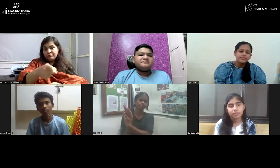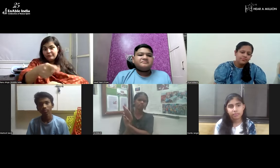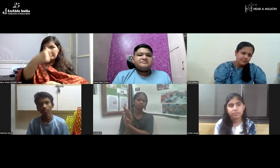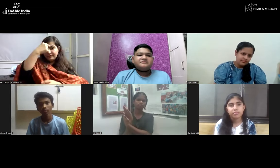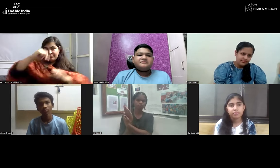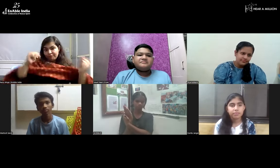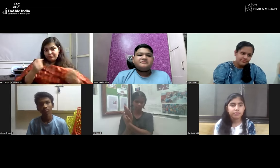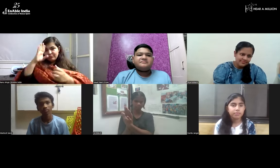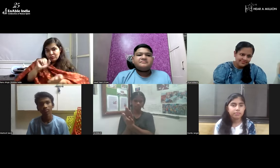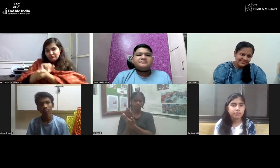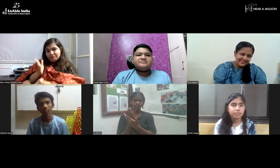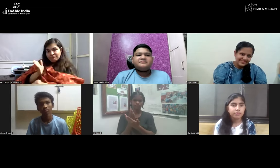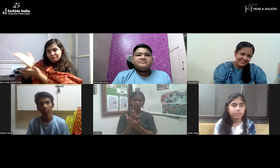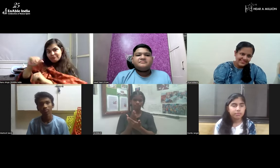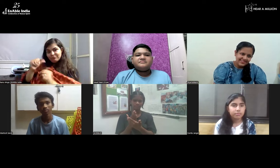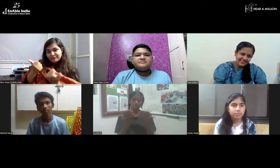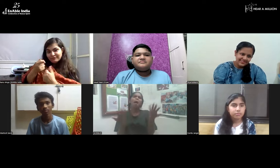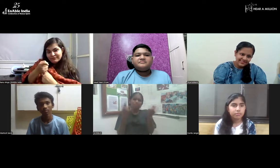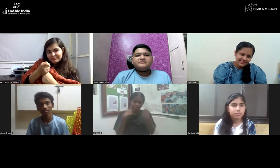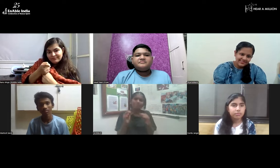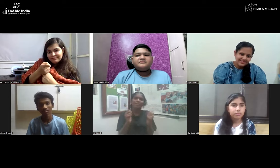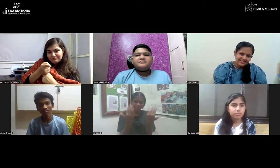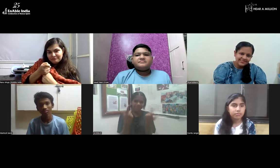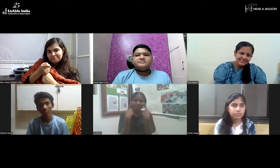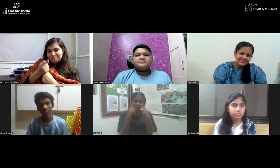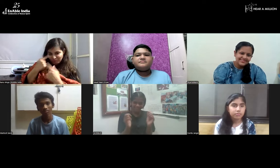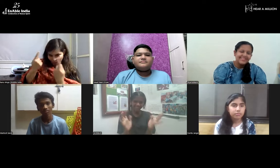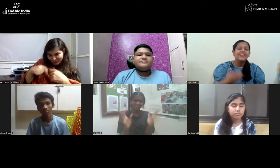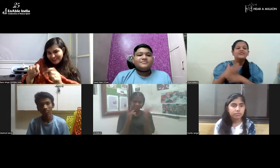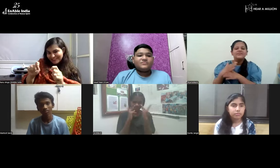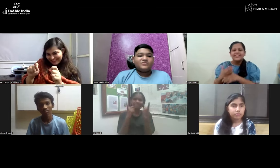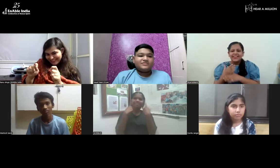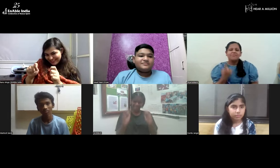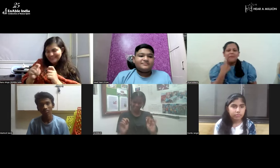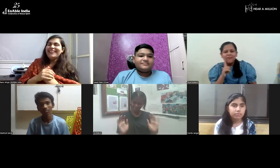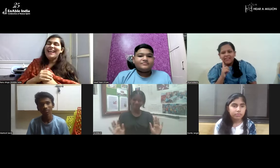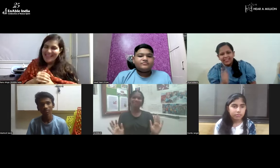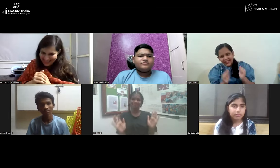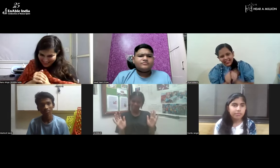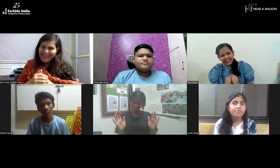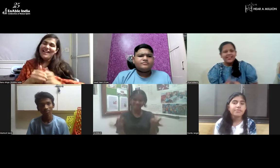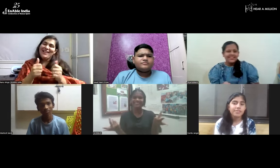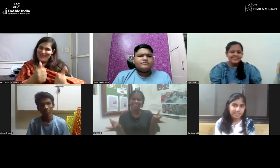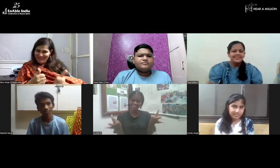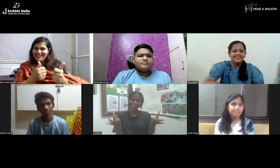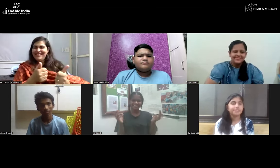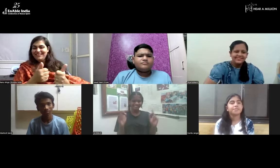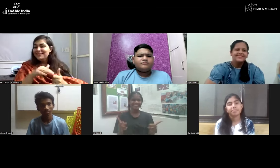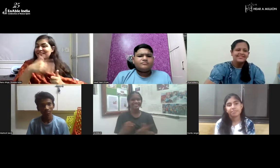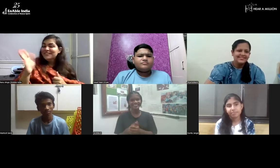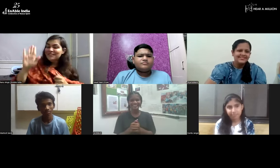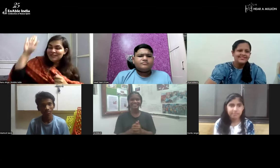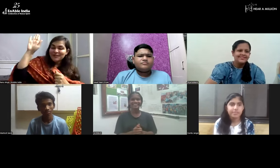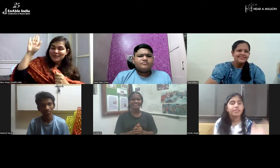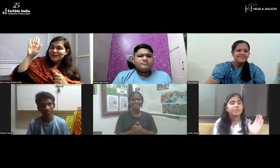idea. Um, any more ideas? Like any more ways? Mantosh Any other says ways?